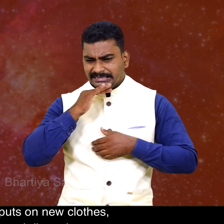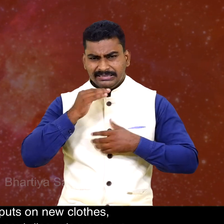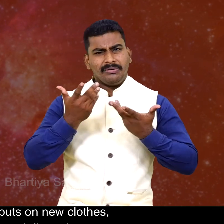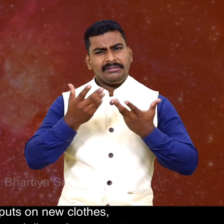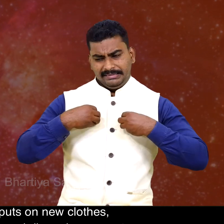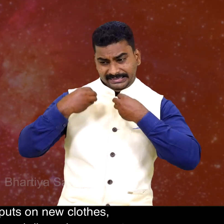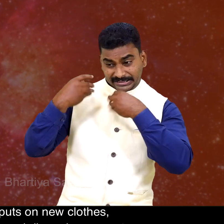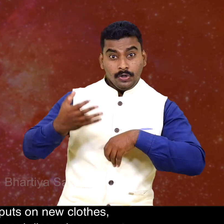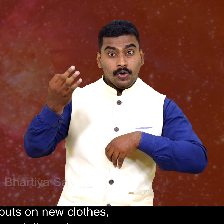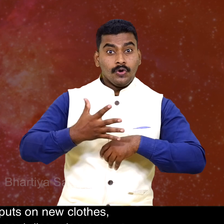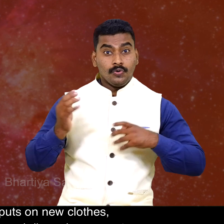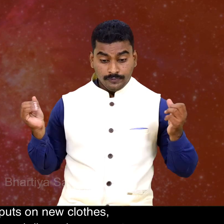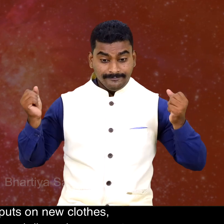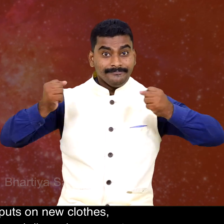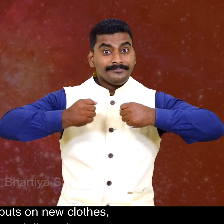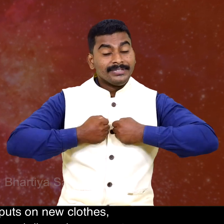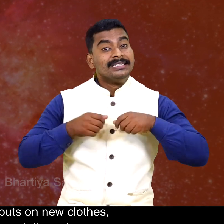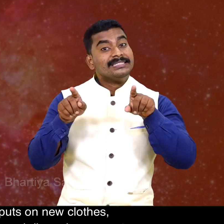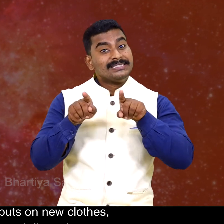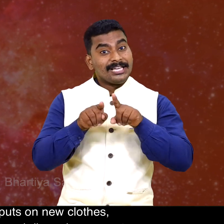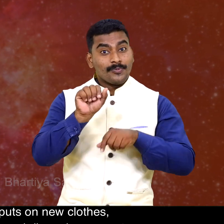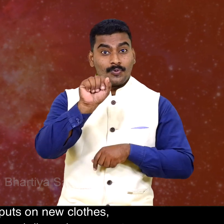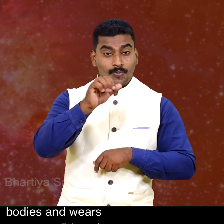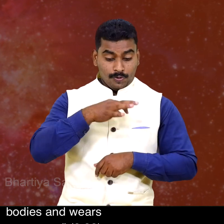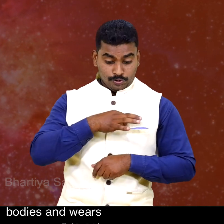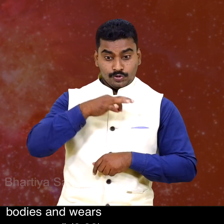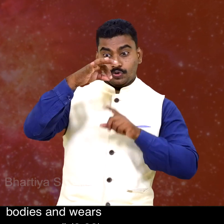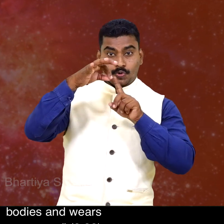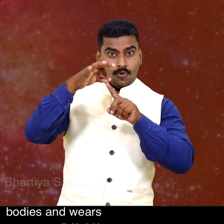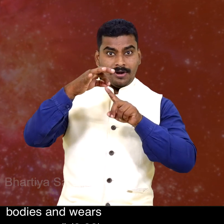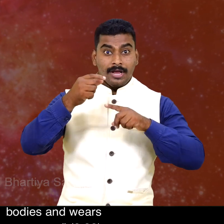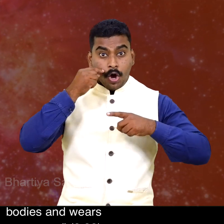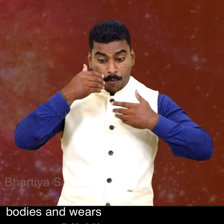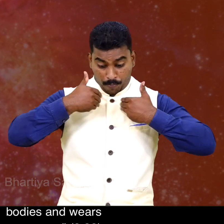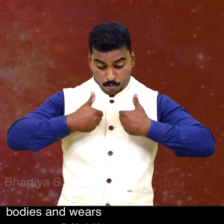the soul discards worn out bodies and wears the new ones.